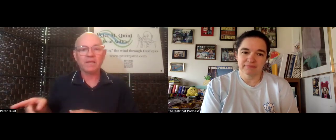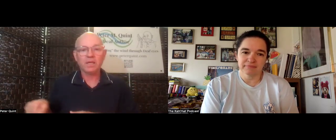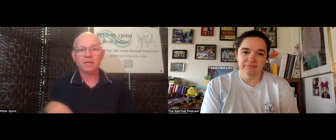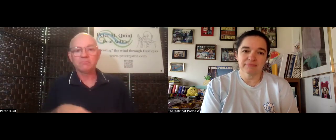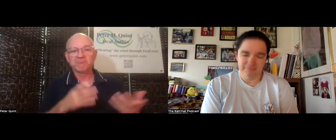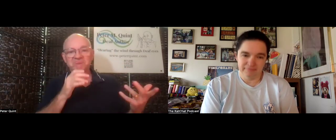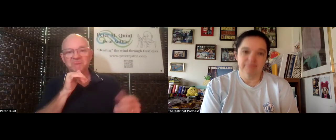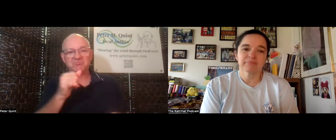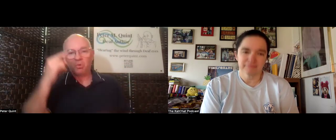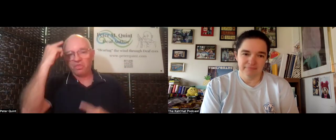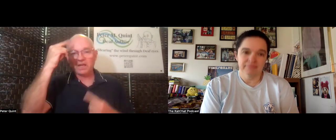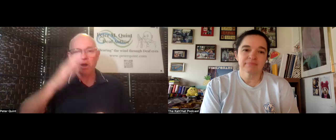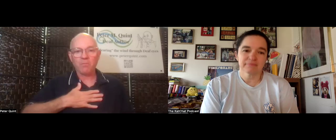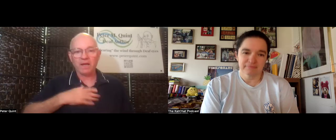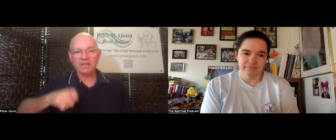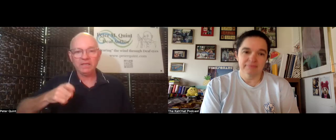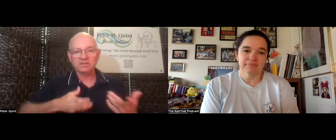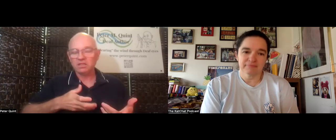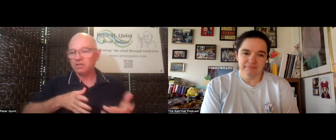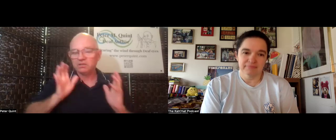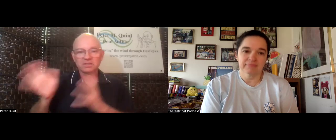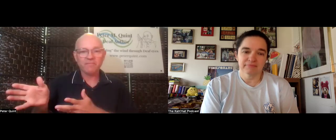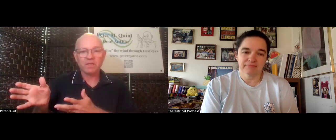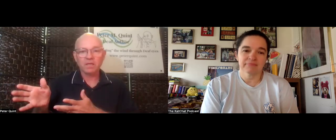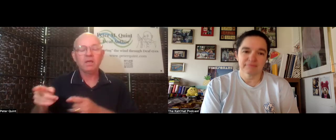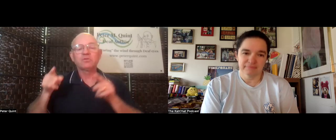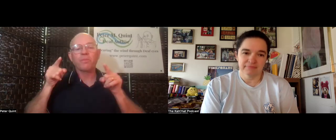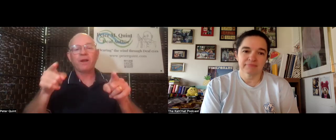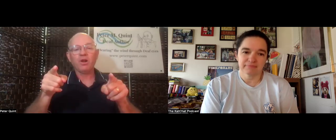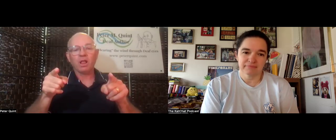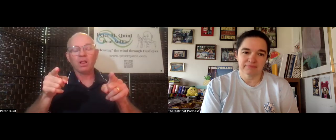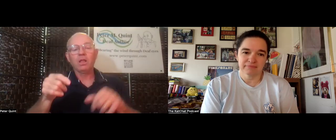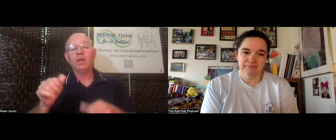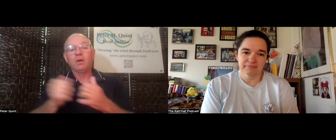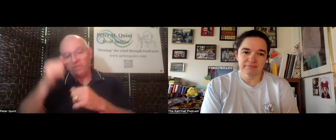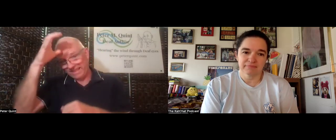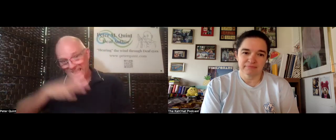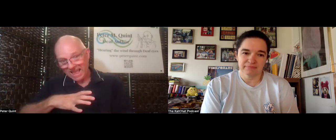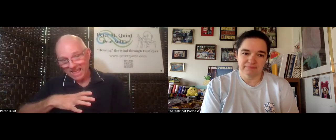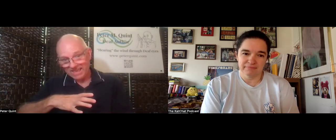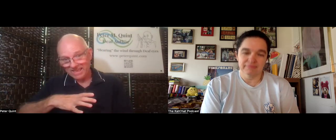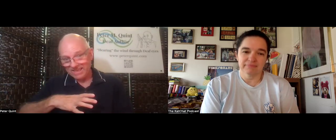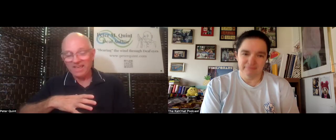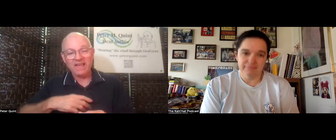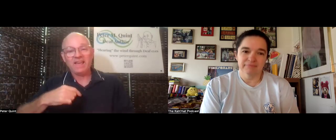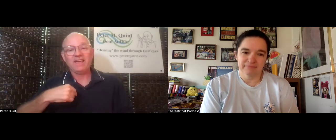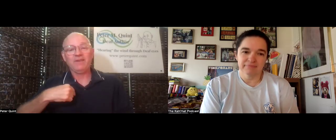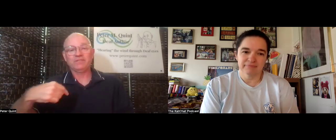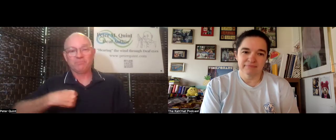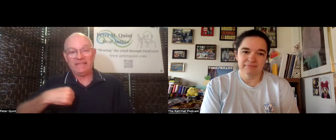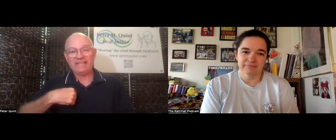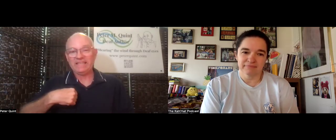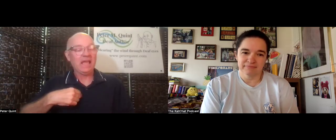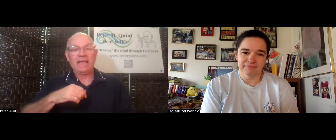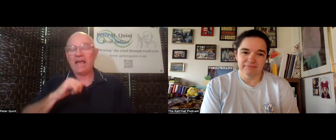Leave me. Don't think about my needs. Just leave me. Don't parallel with the guy. It